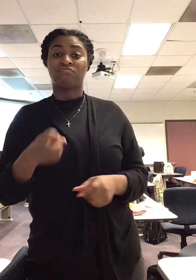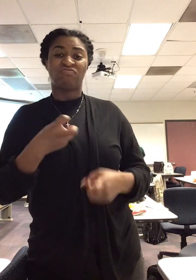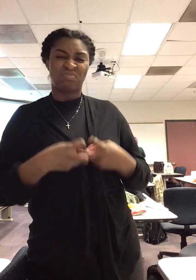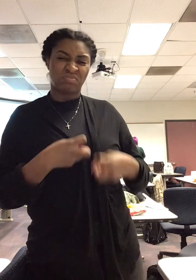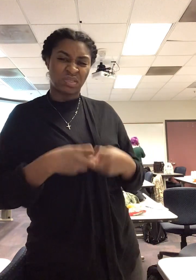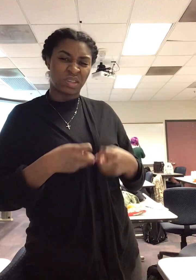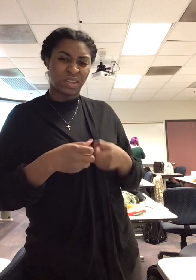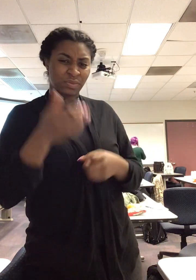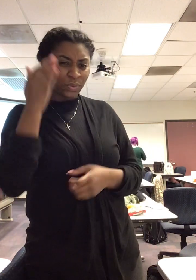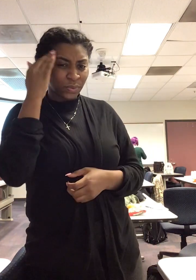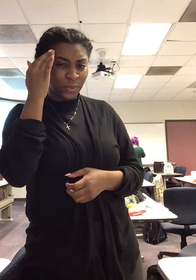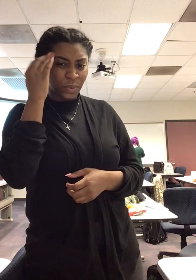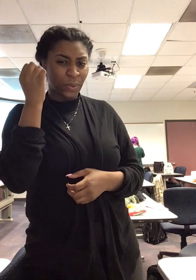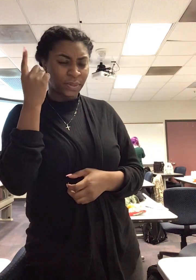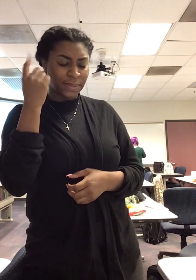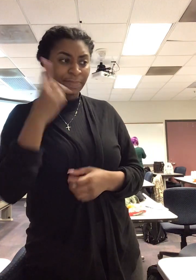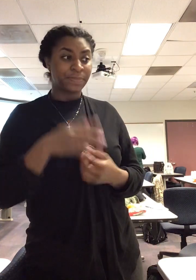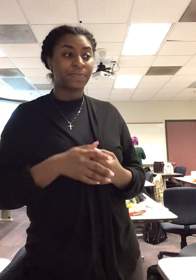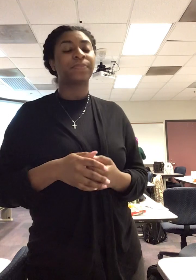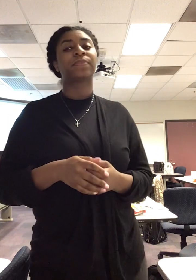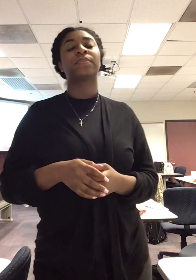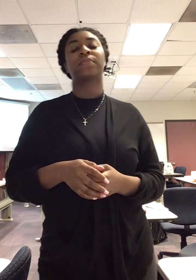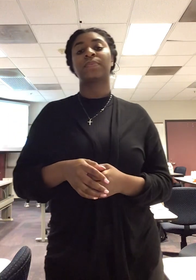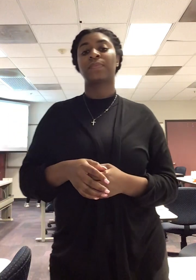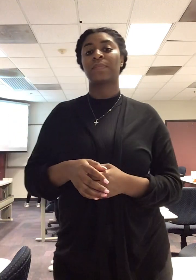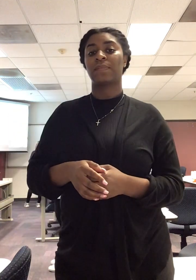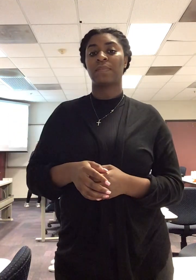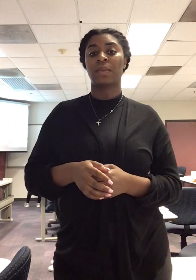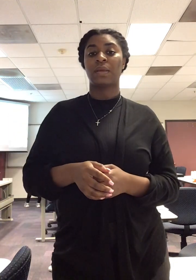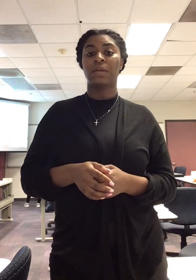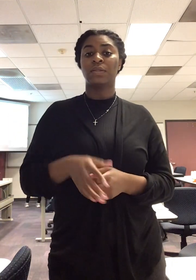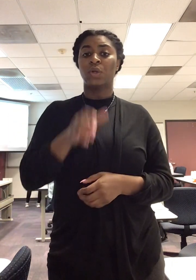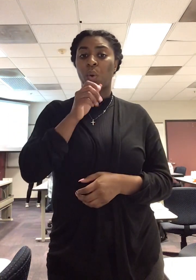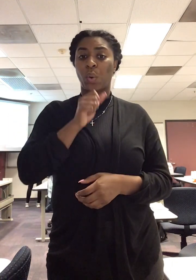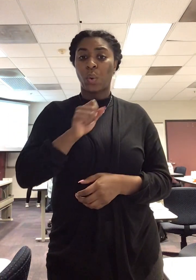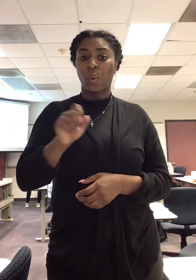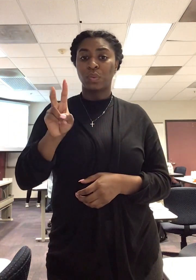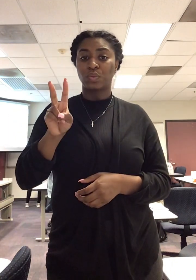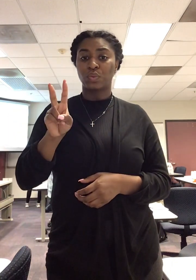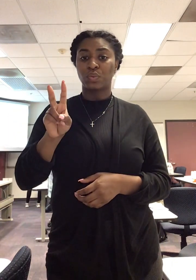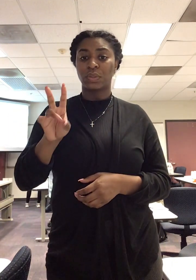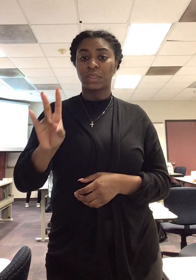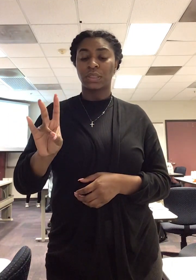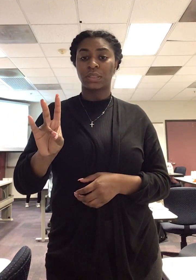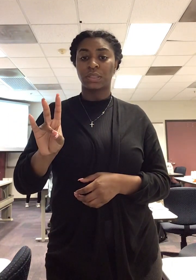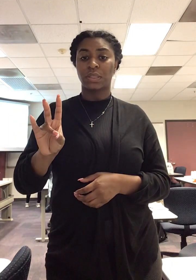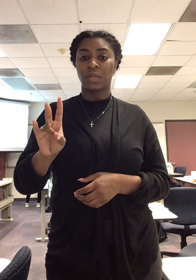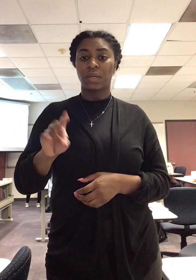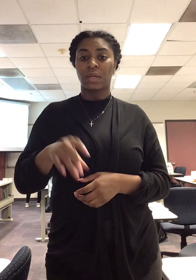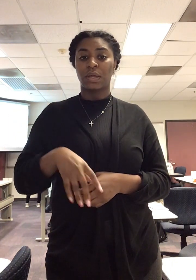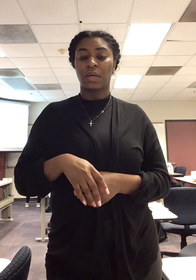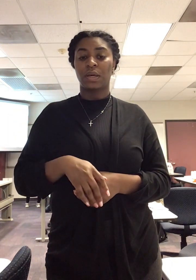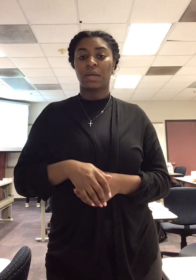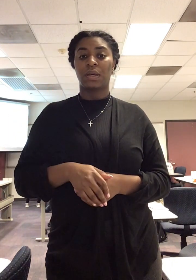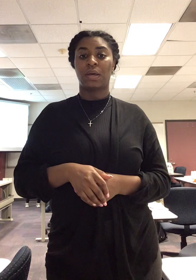knowledge to figure it out. So, at age 27, I married Martha, a widow and mother of 2 children, Patsy